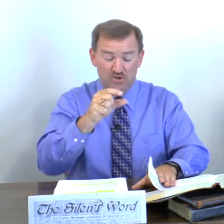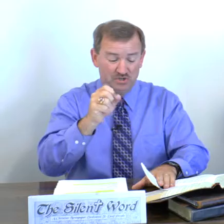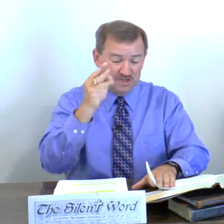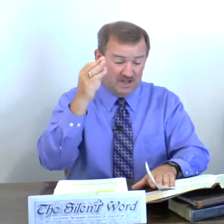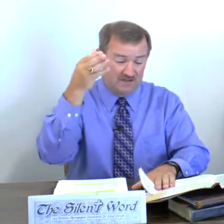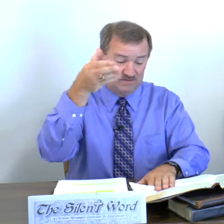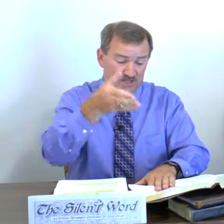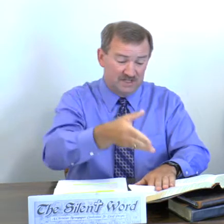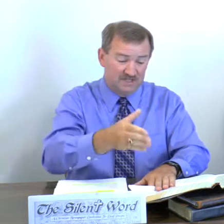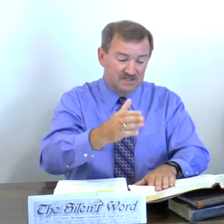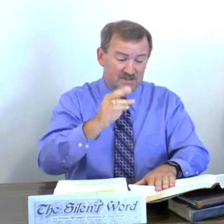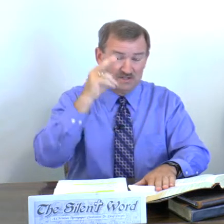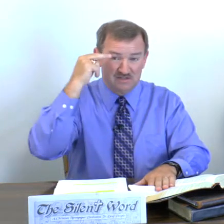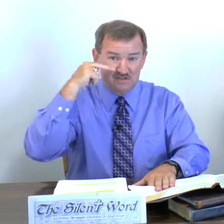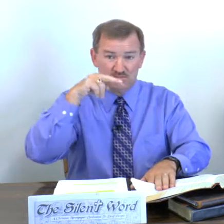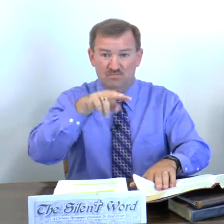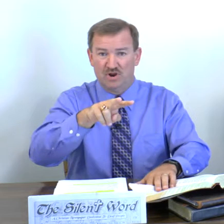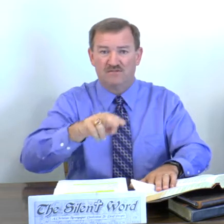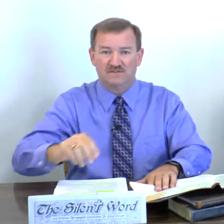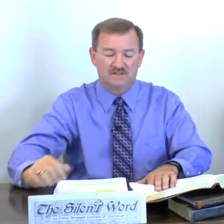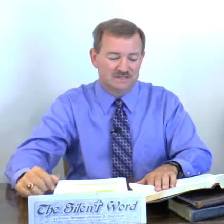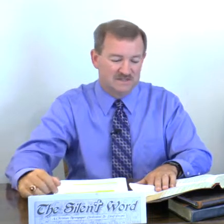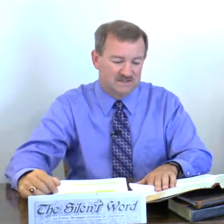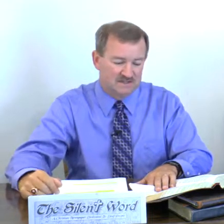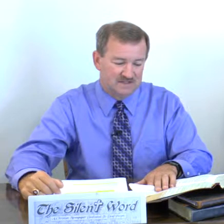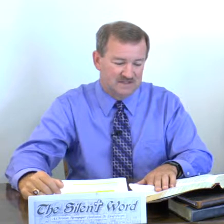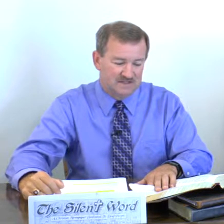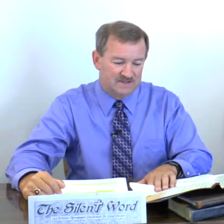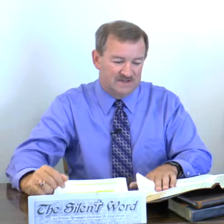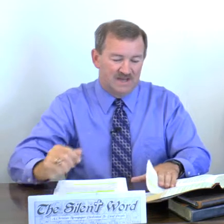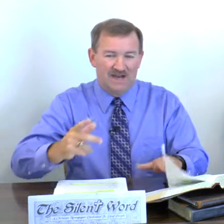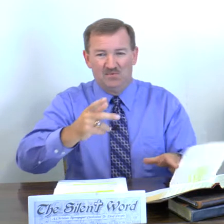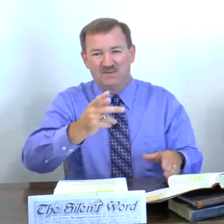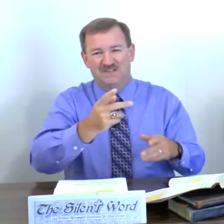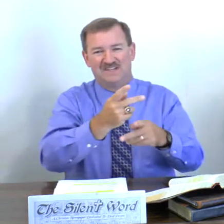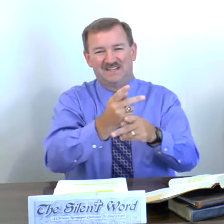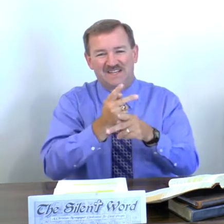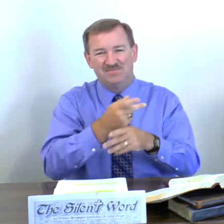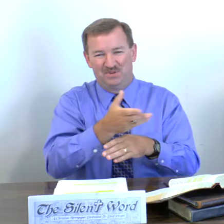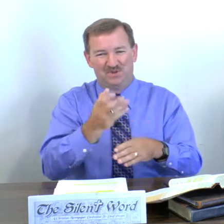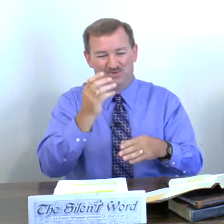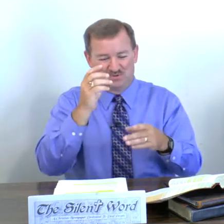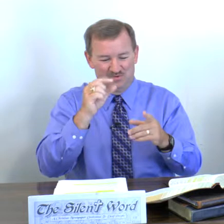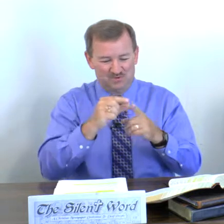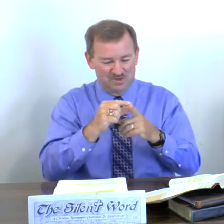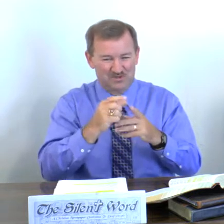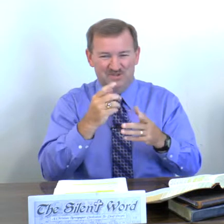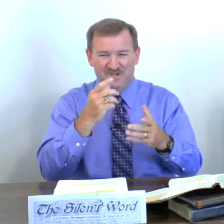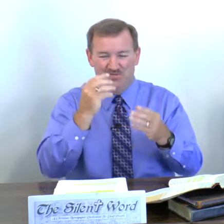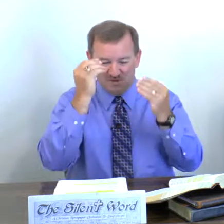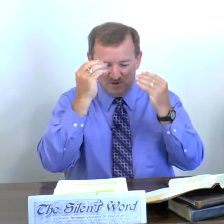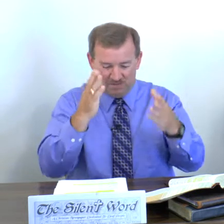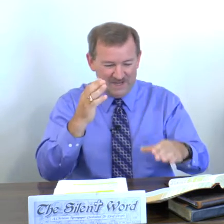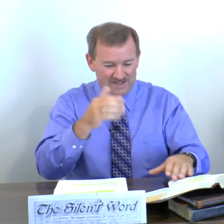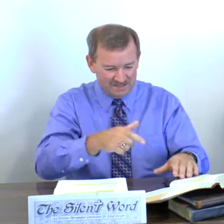words of this prophecy." I want to keep those words. I want to obey